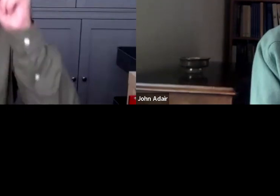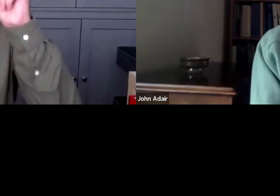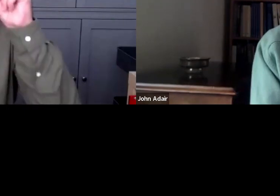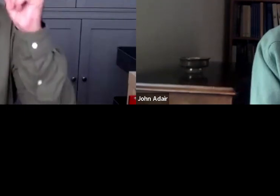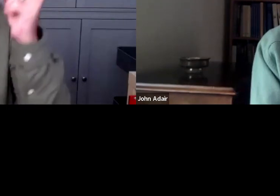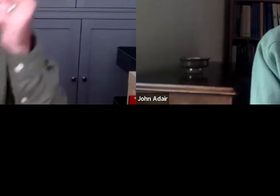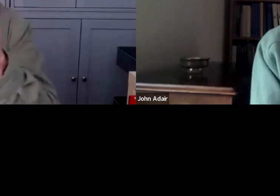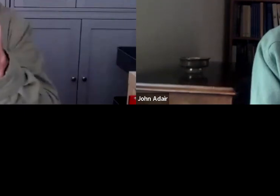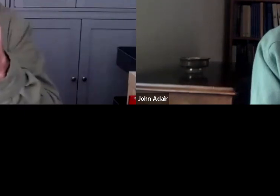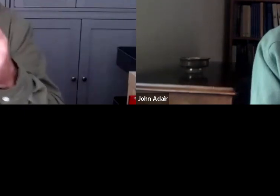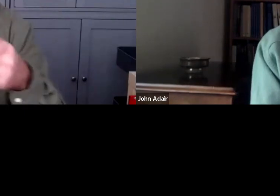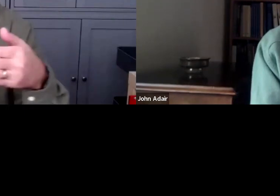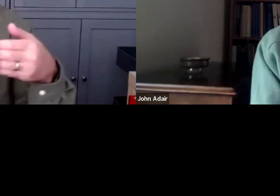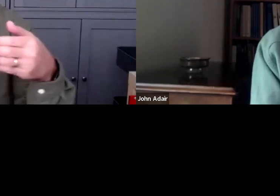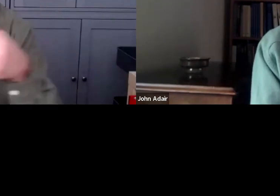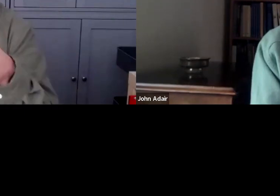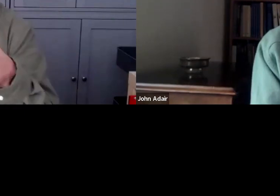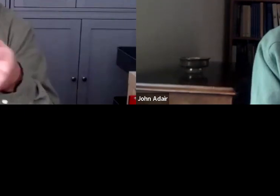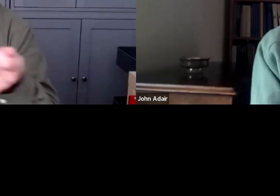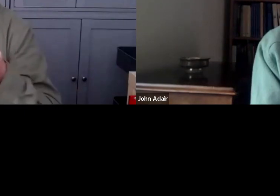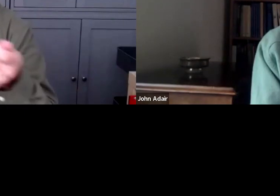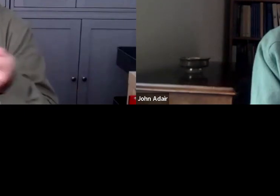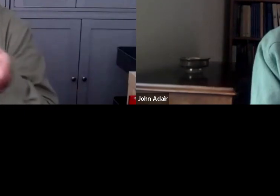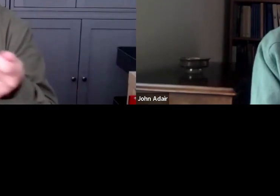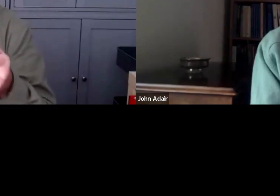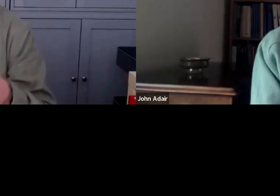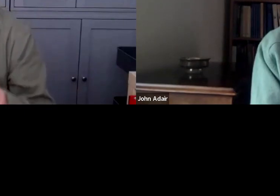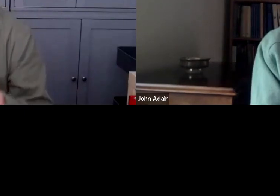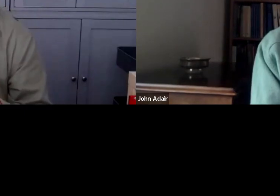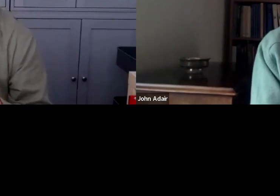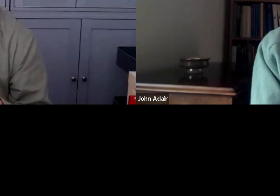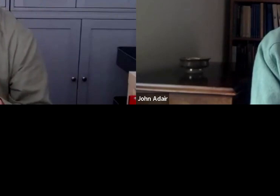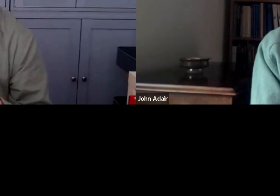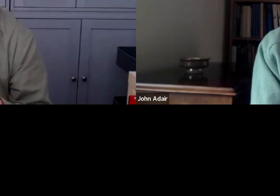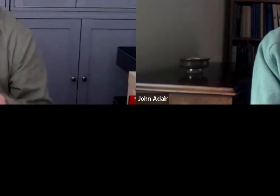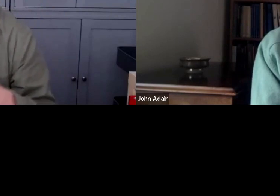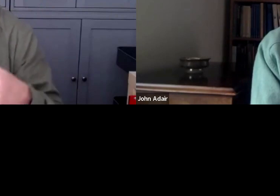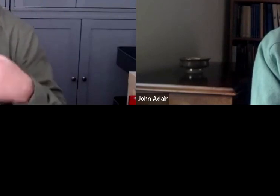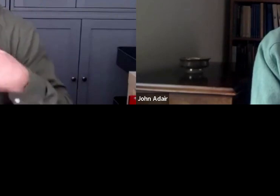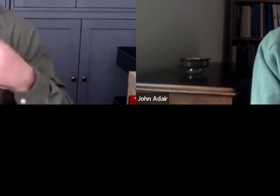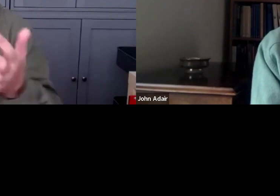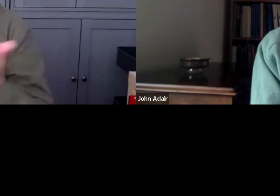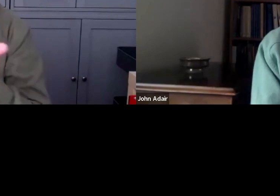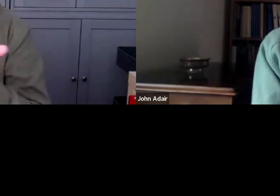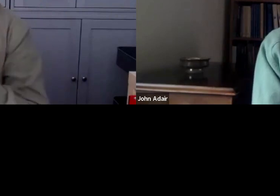And this has been organised by the Institute for Leadership and Management.